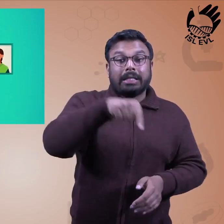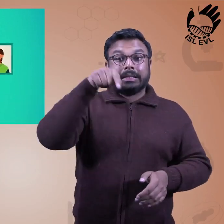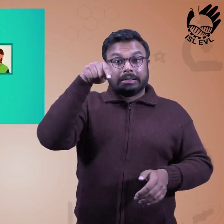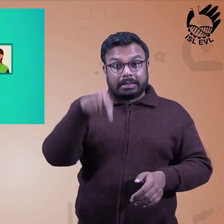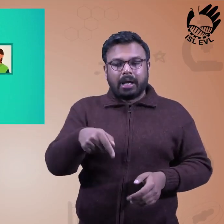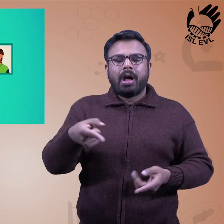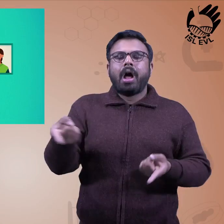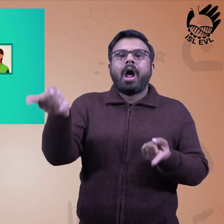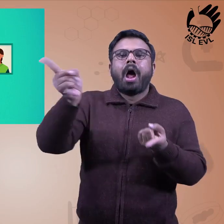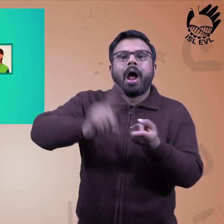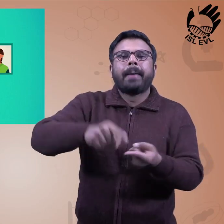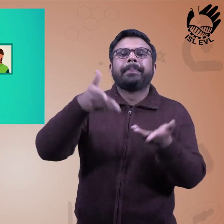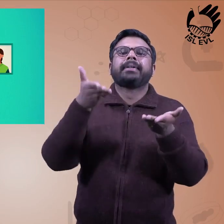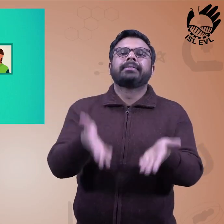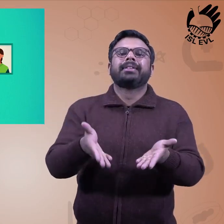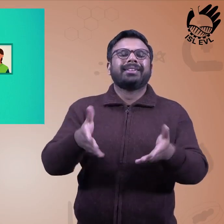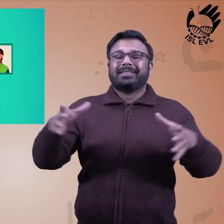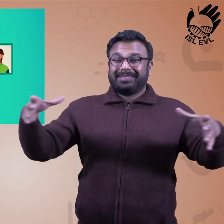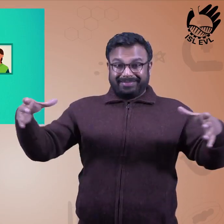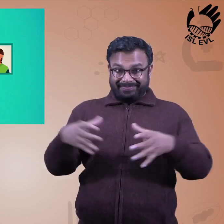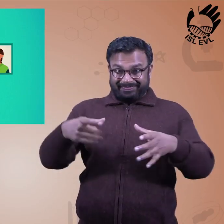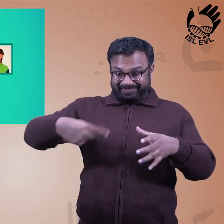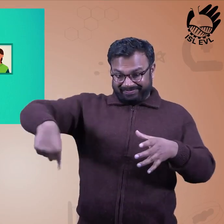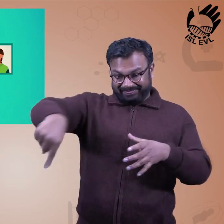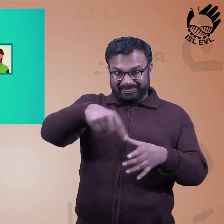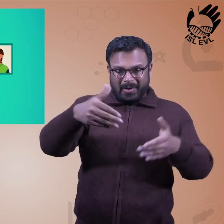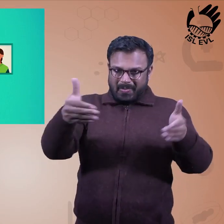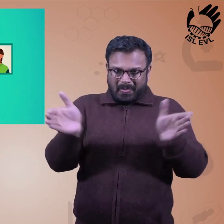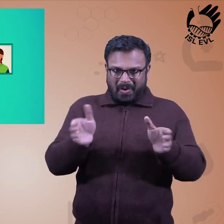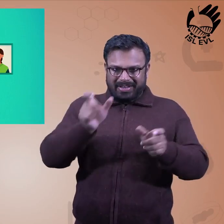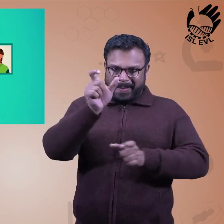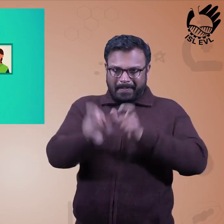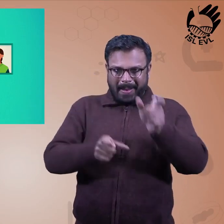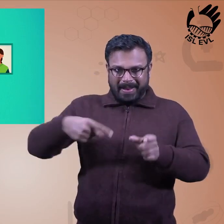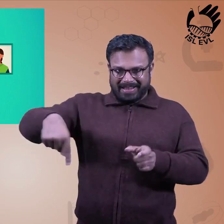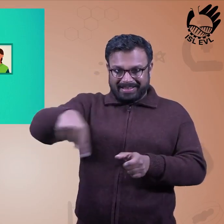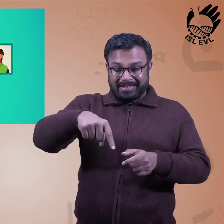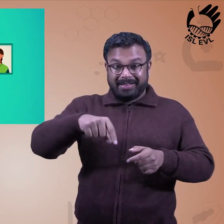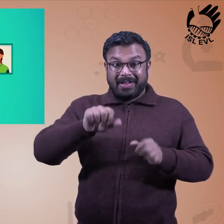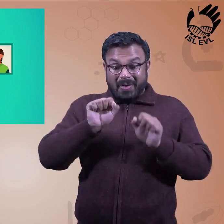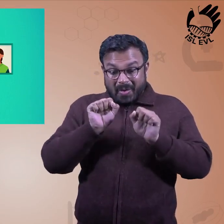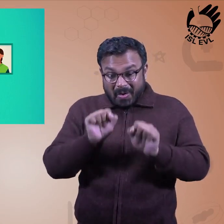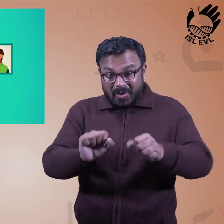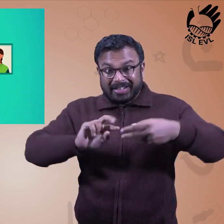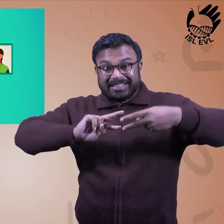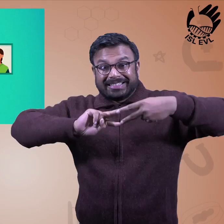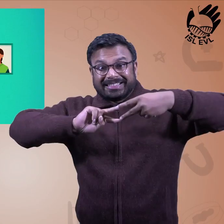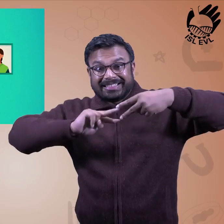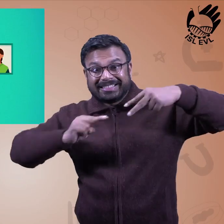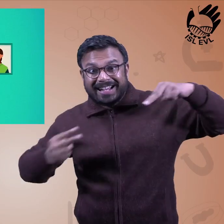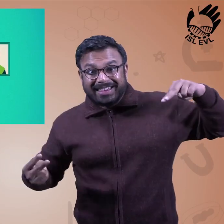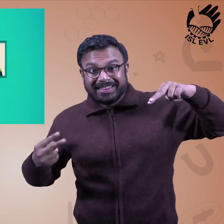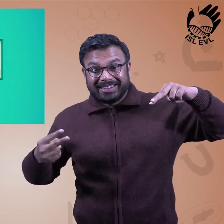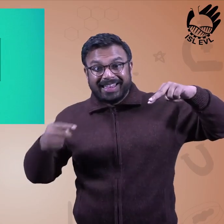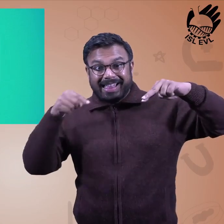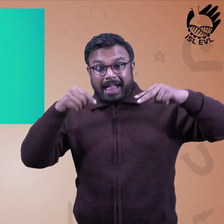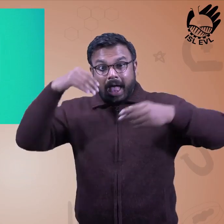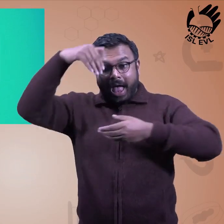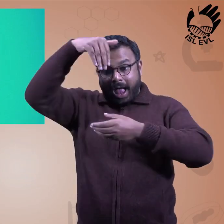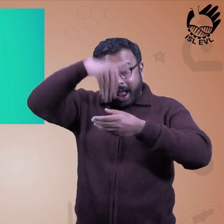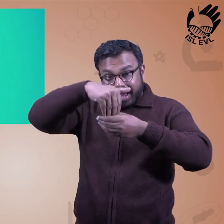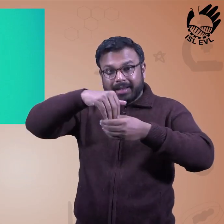As a result, every community has gathered unique